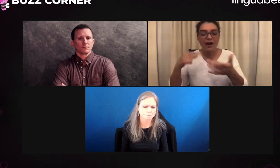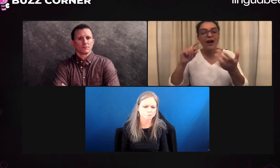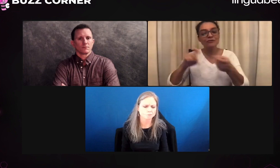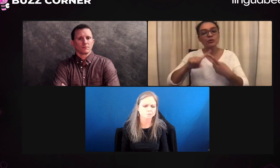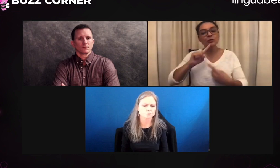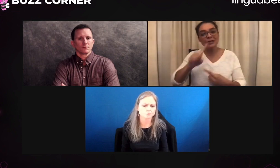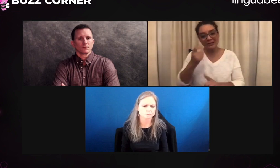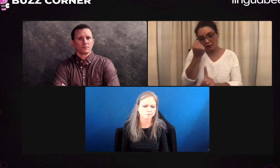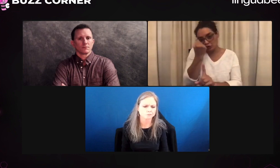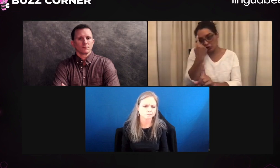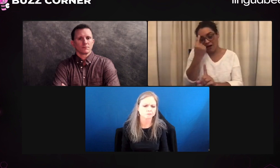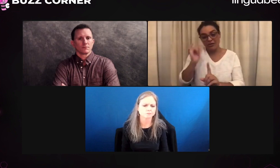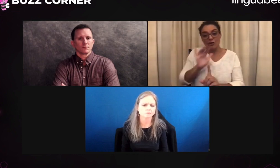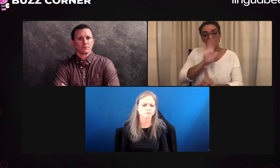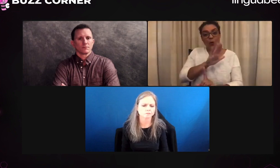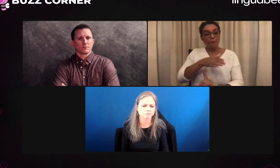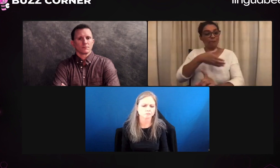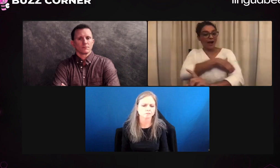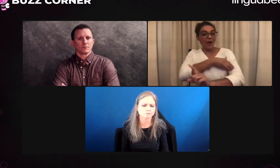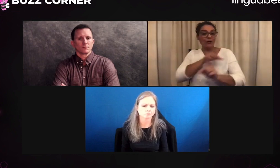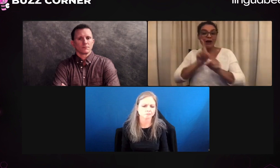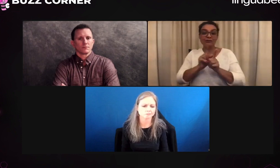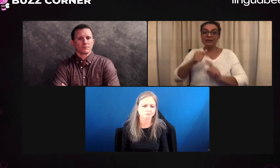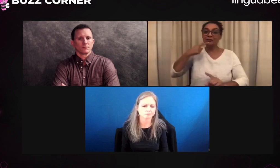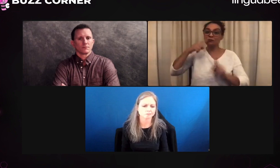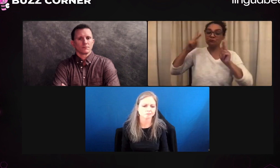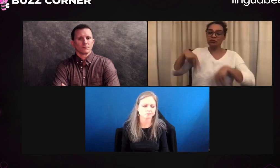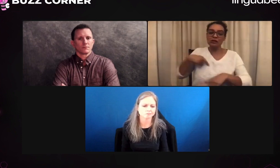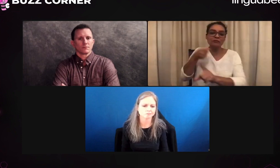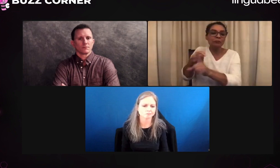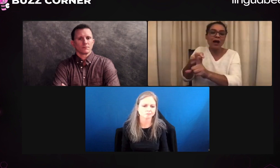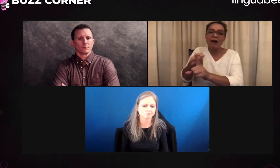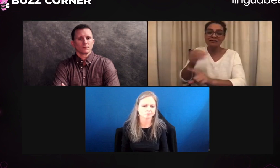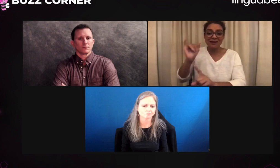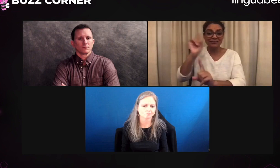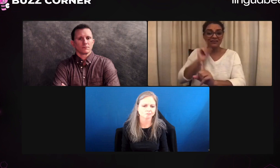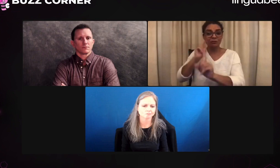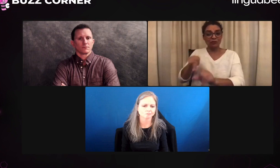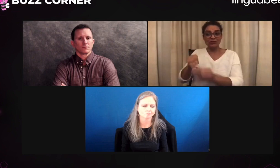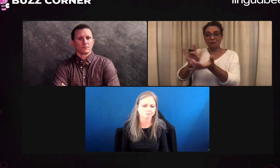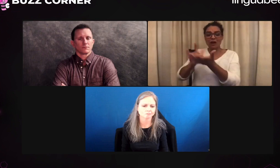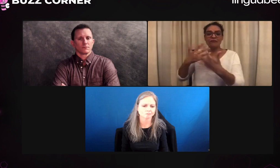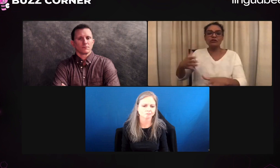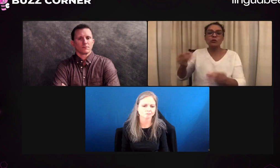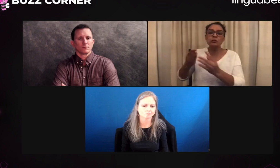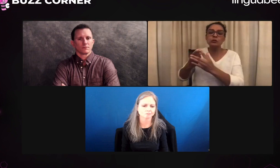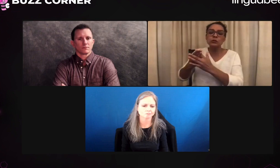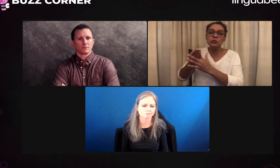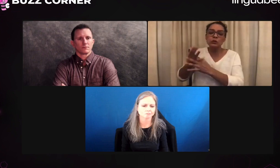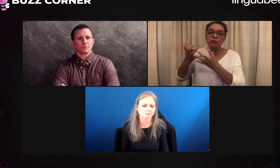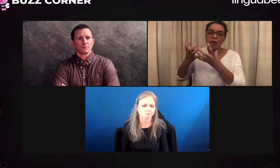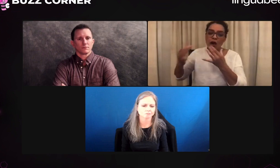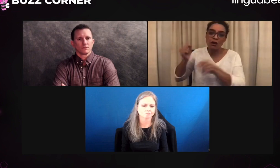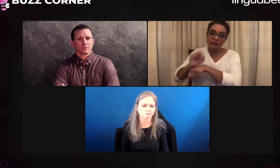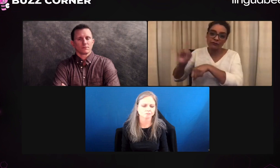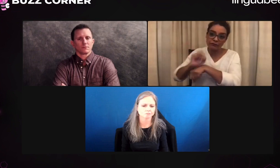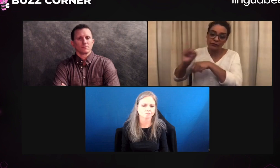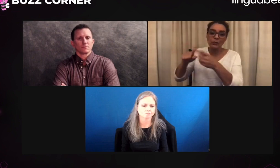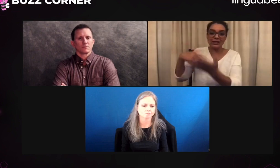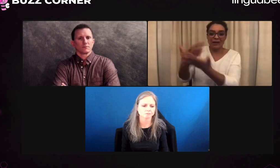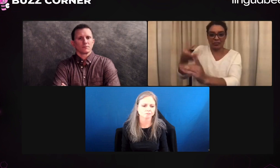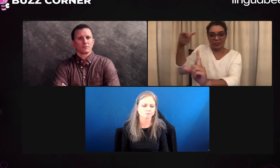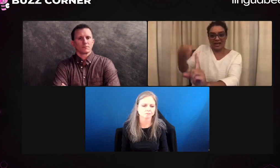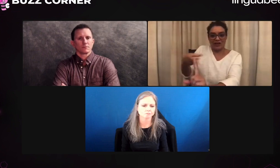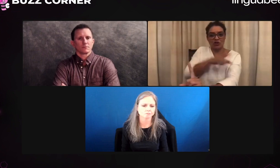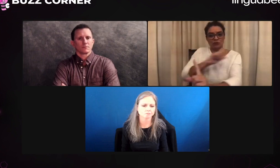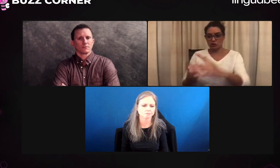to monitor the interpreter so closely, which requires a lot more work. So there are power dynamics